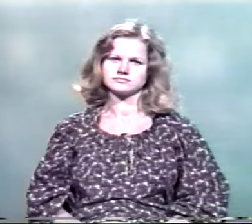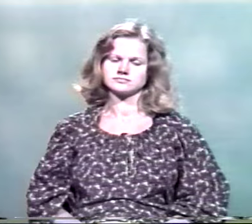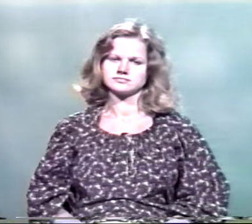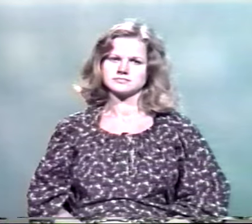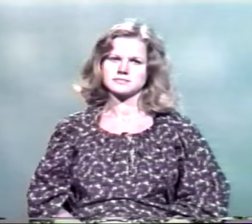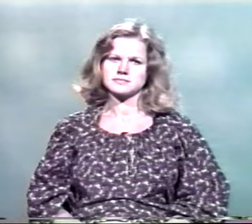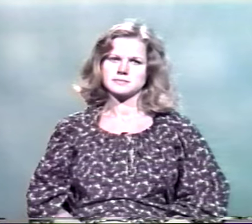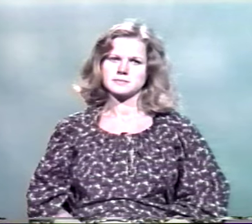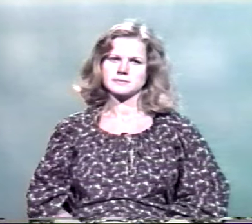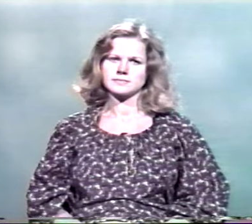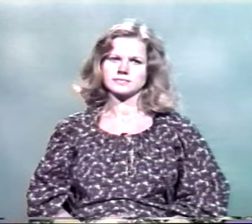To yell or holler.